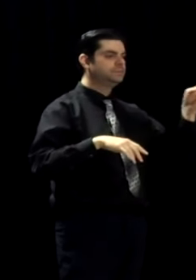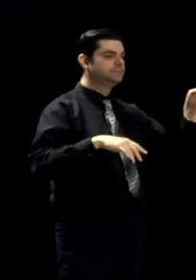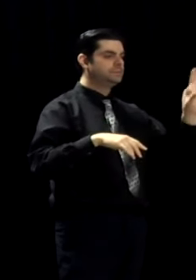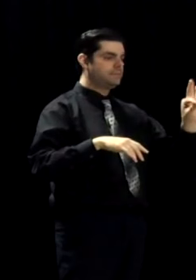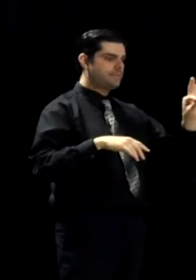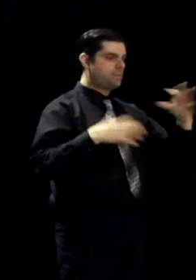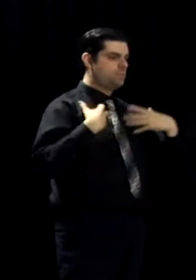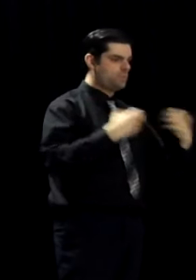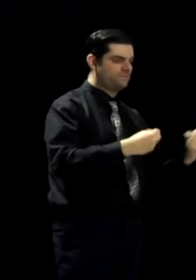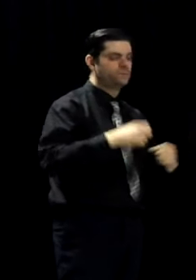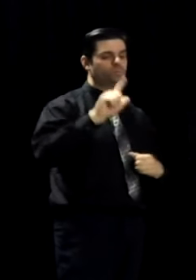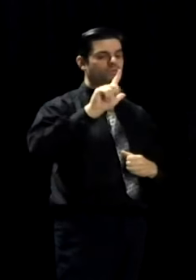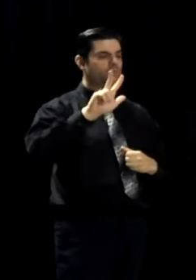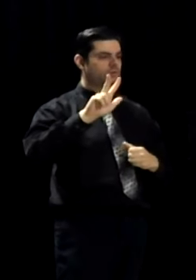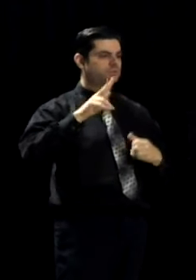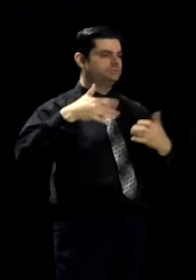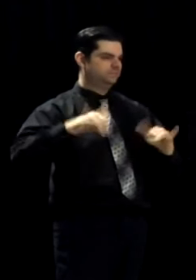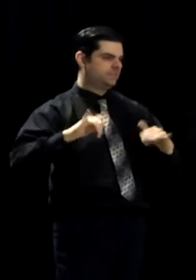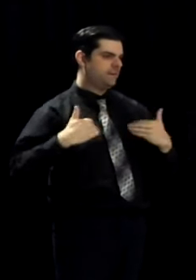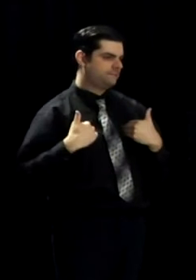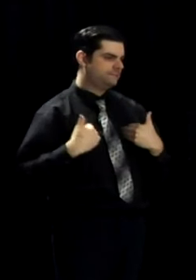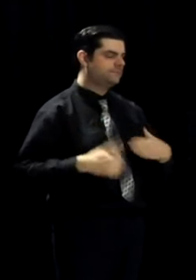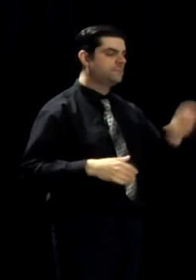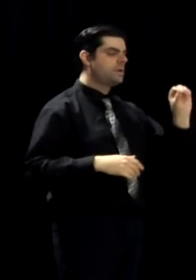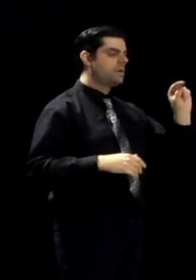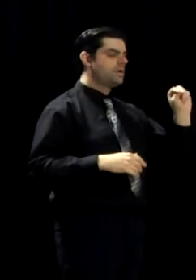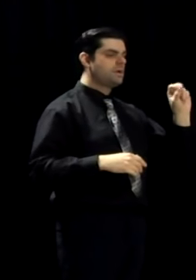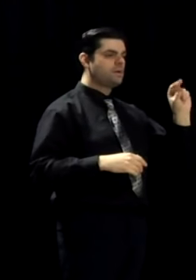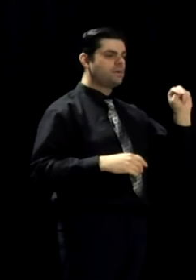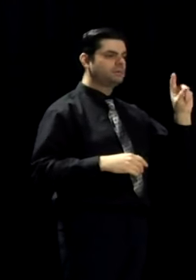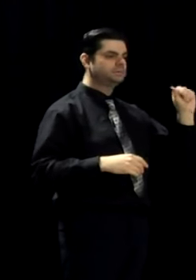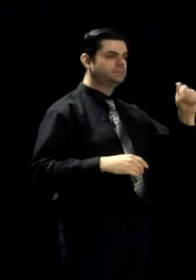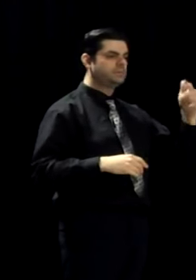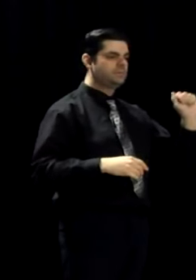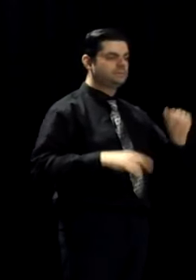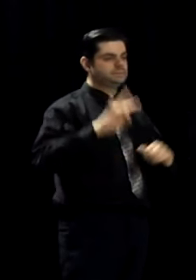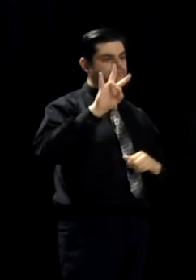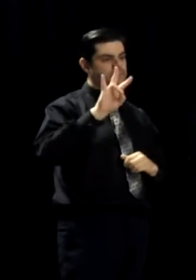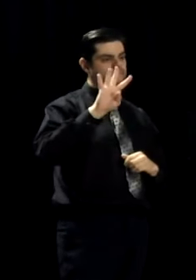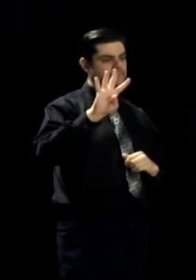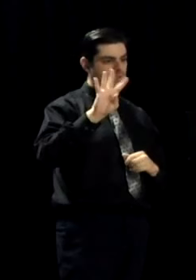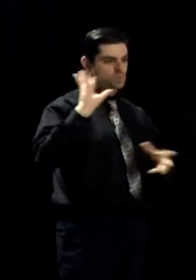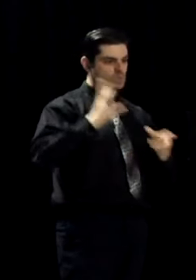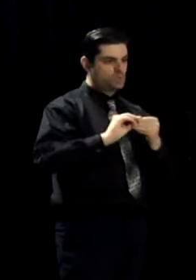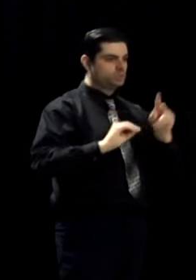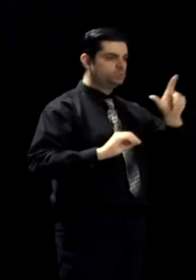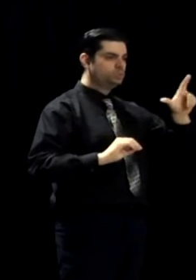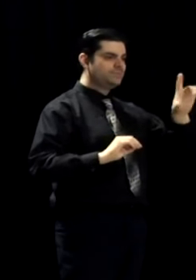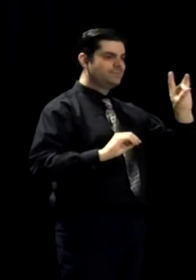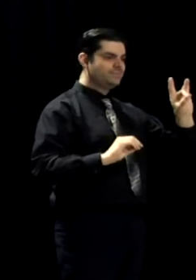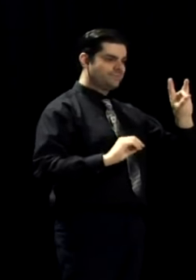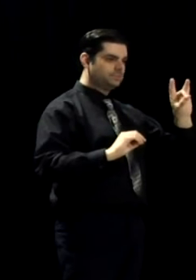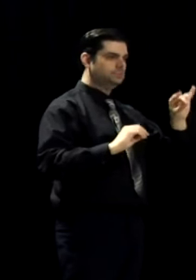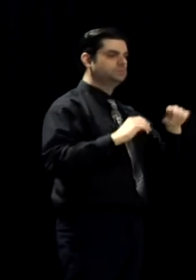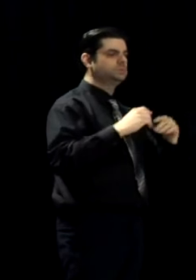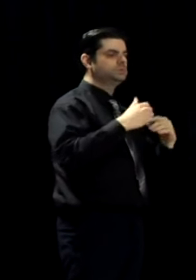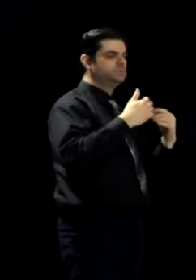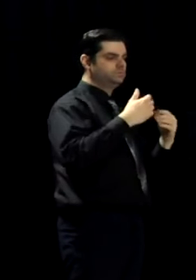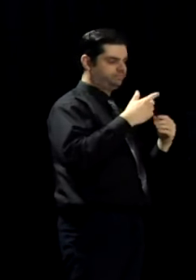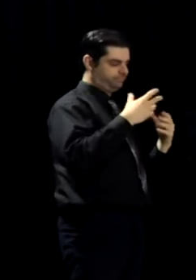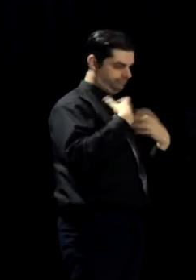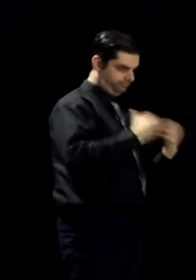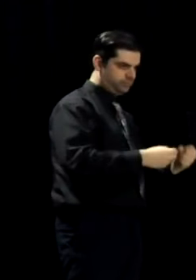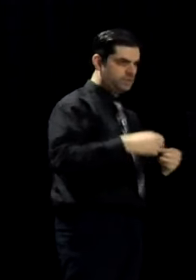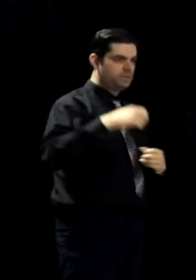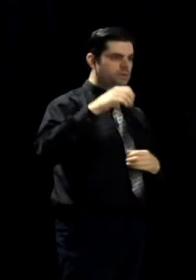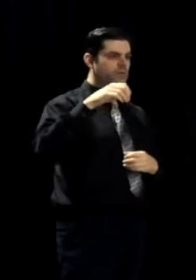cases, 29 recoveries, 9 active. Town of Cicero, 40 total cases, 29 recoveries, 11